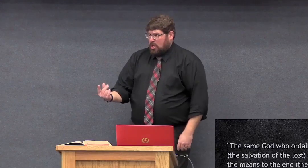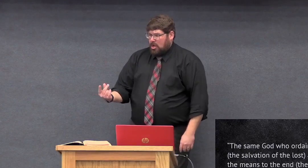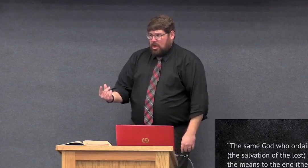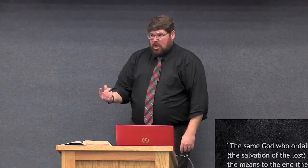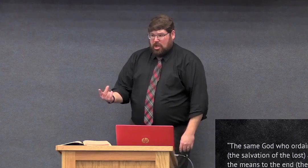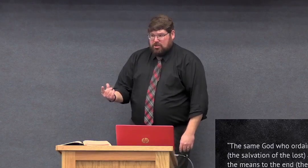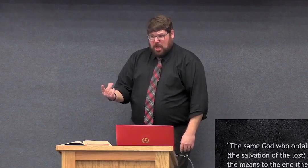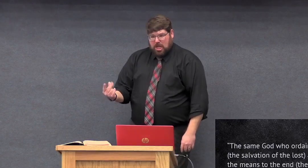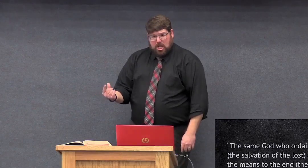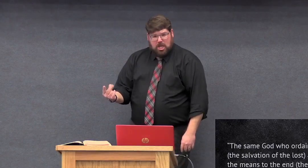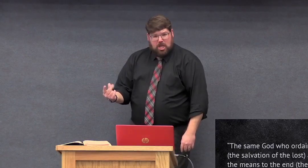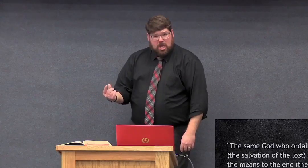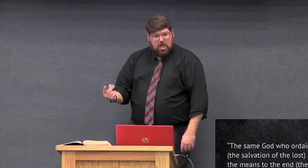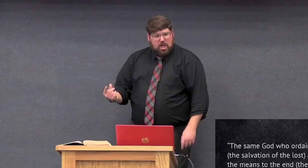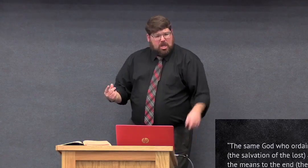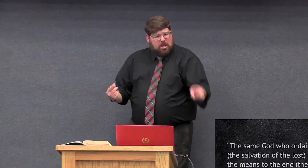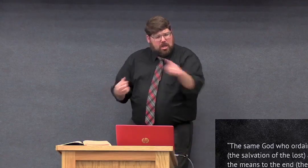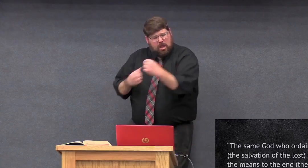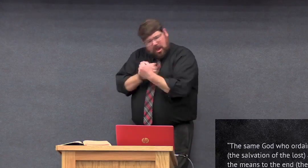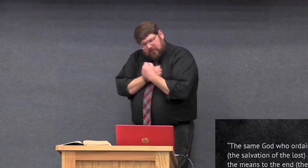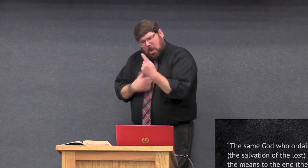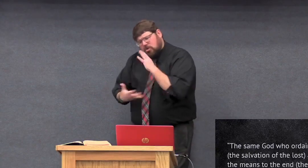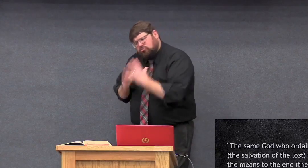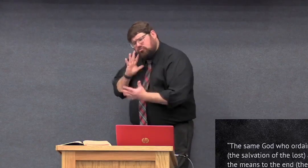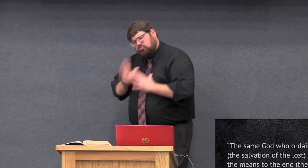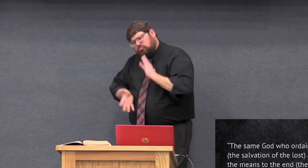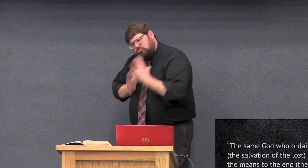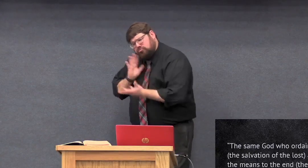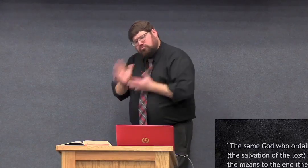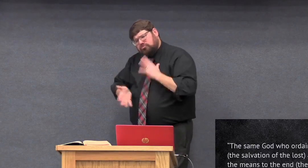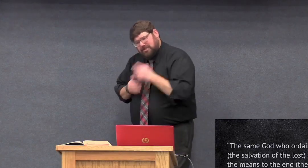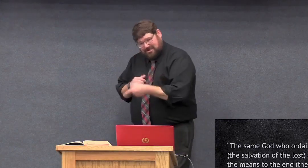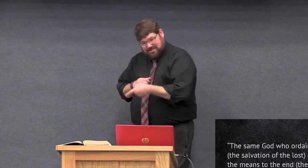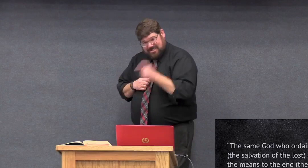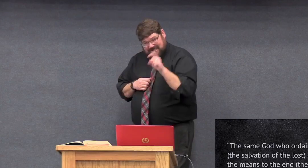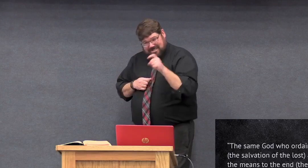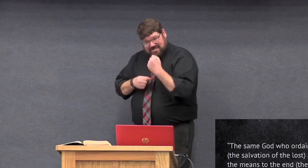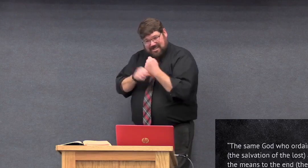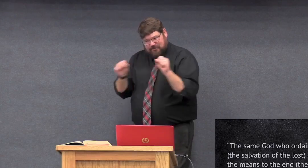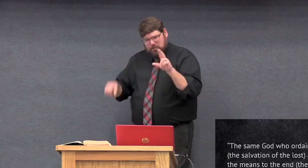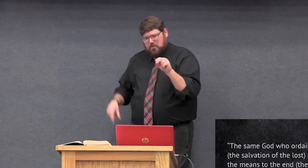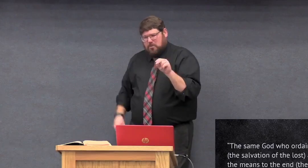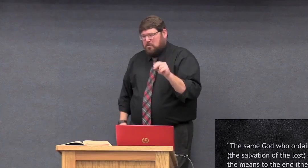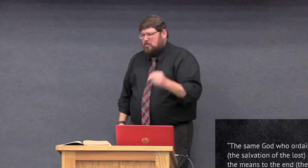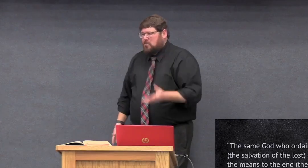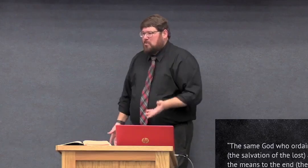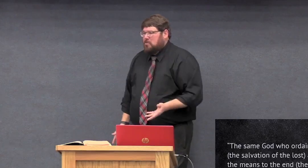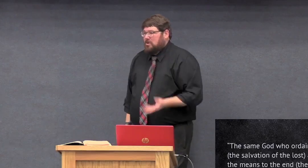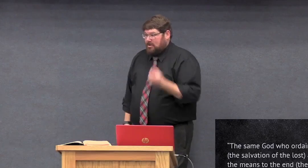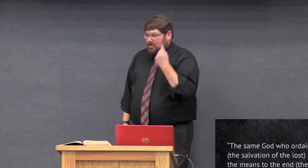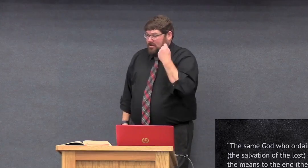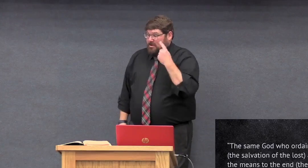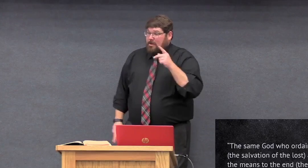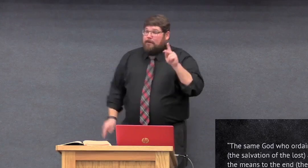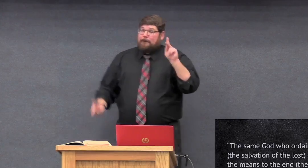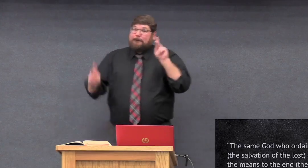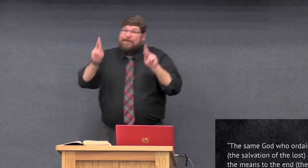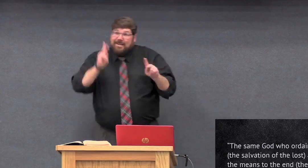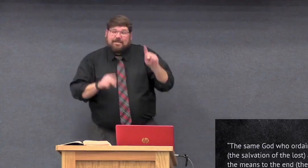need saved, right? Your dog doesn't need saved. You love your dog and you take time with your dog, but the dog doesn't need to be